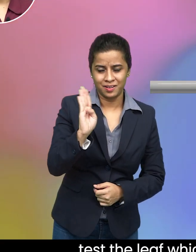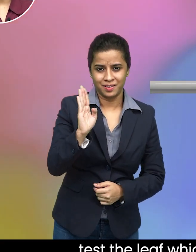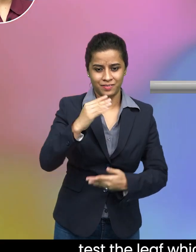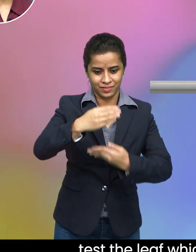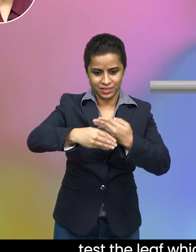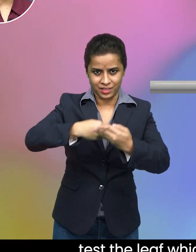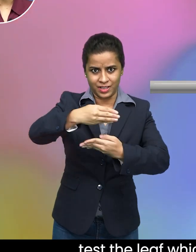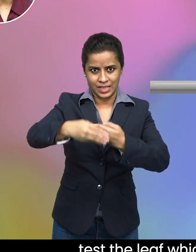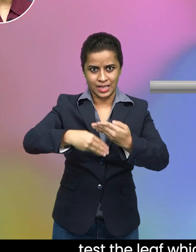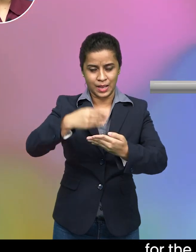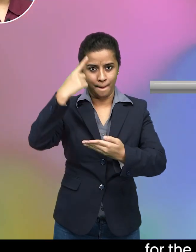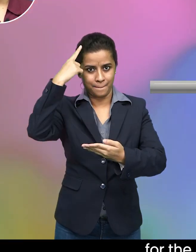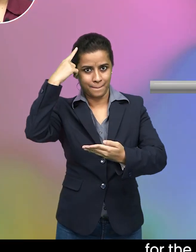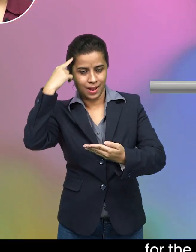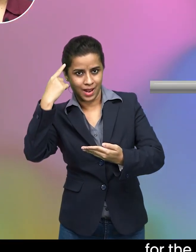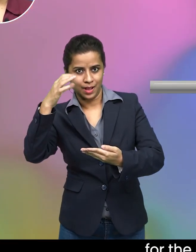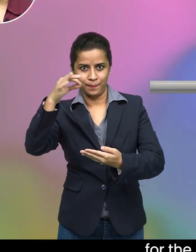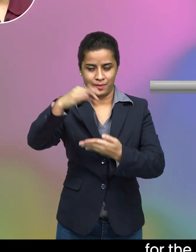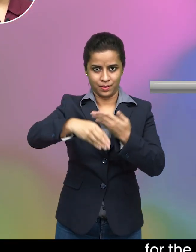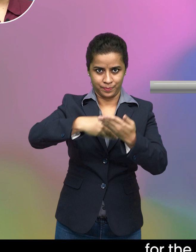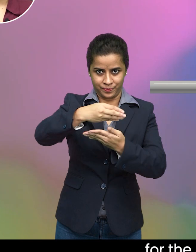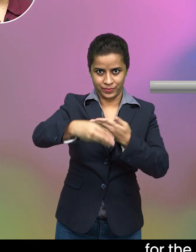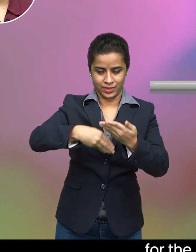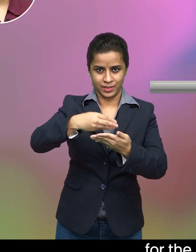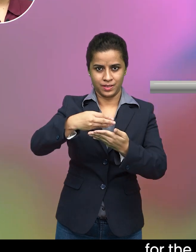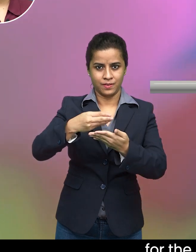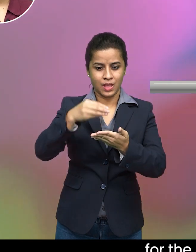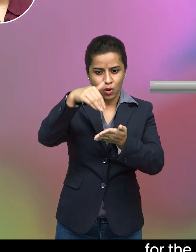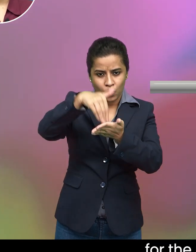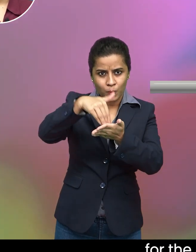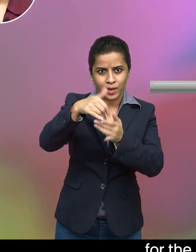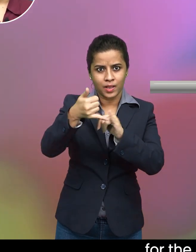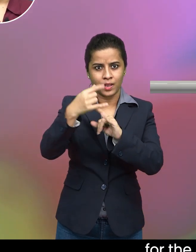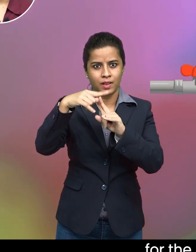by black paper, for the presence of starch.